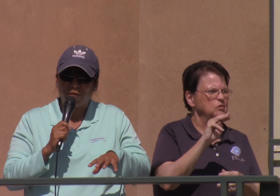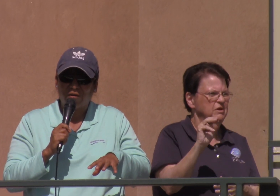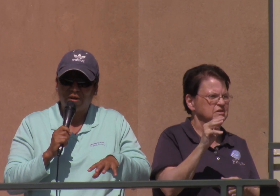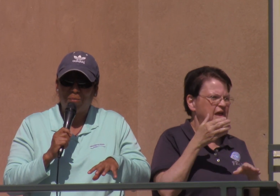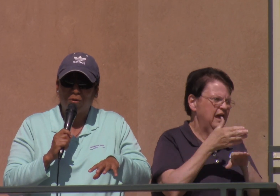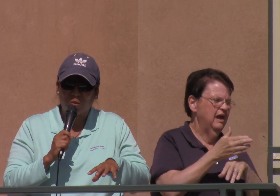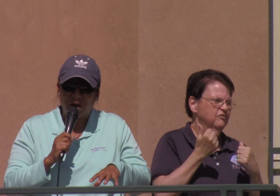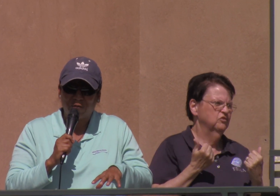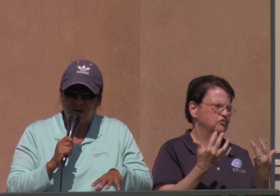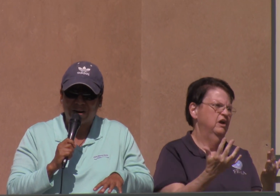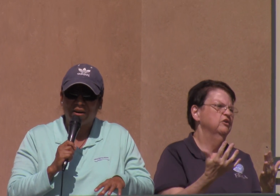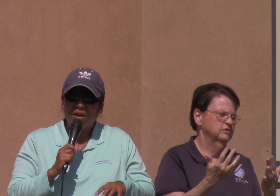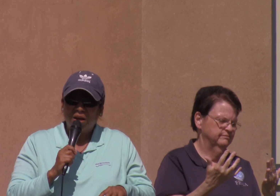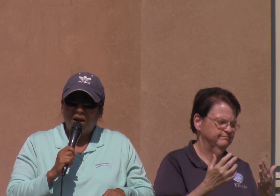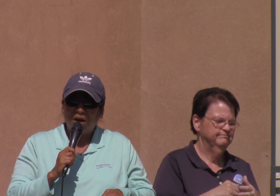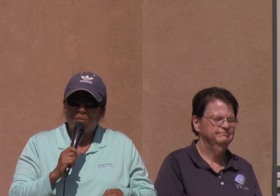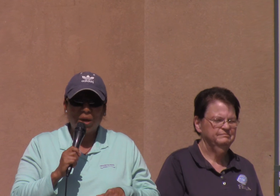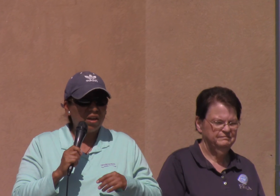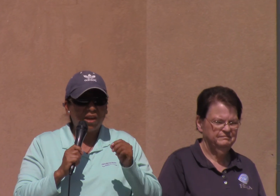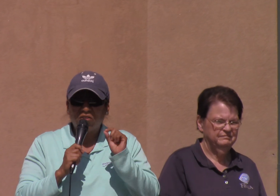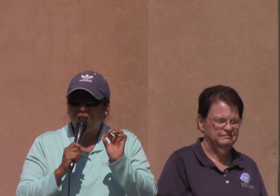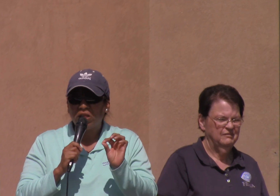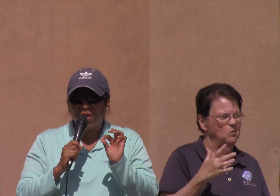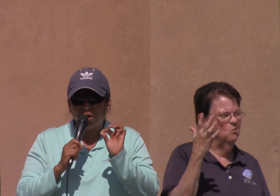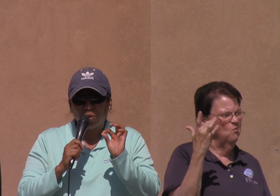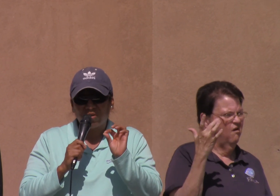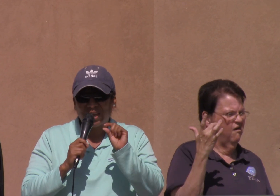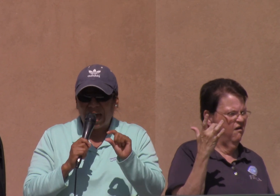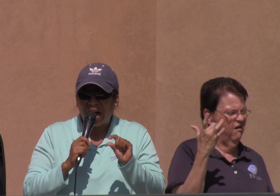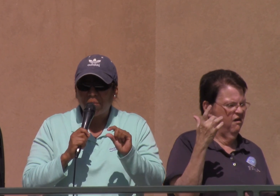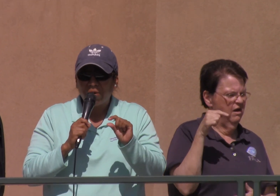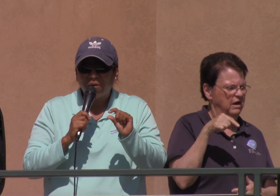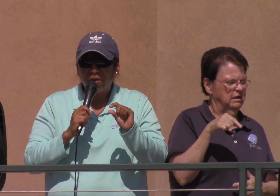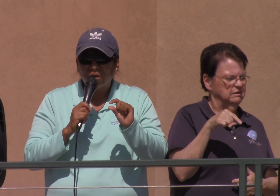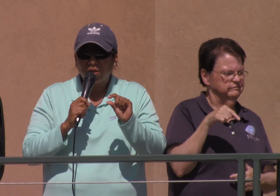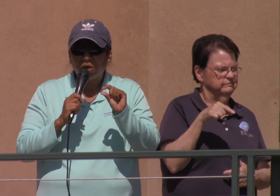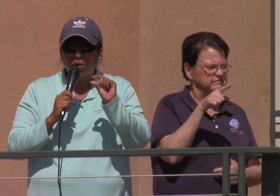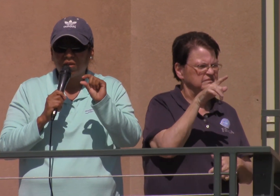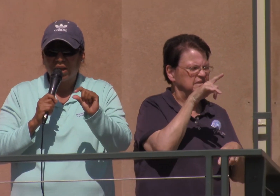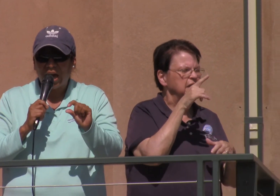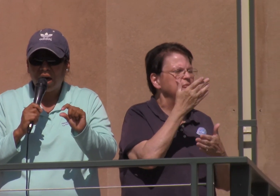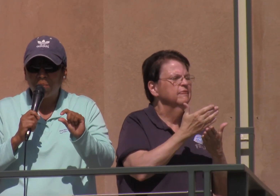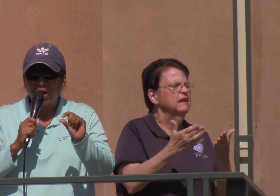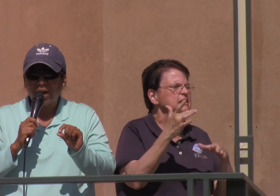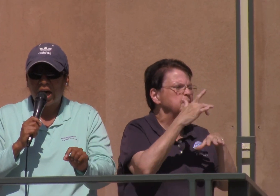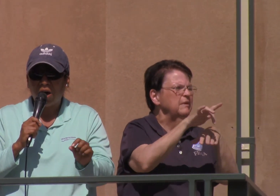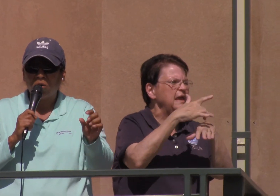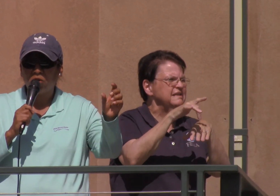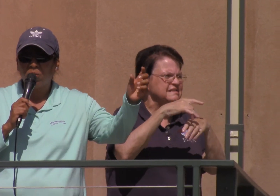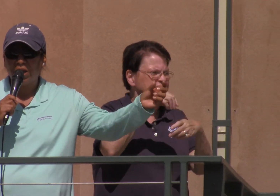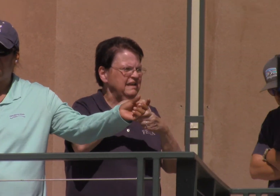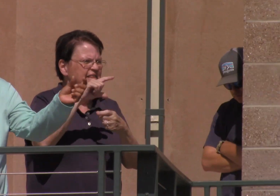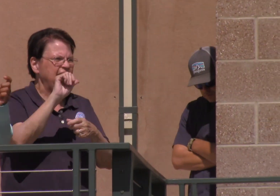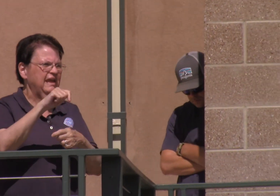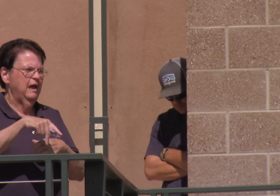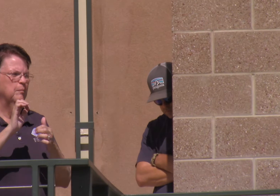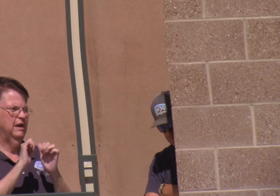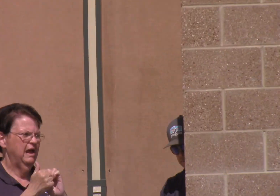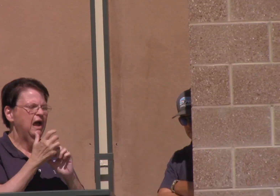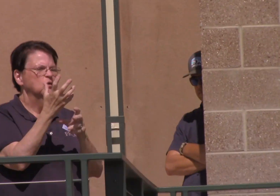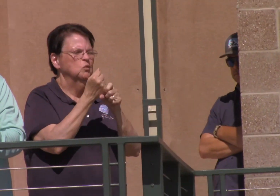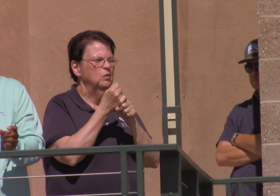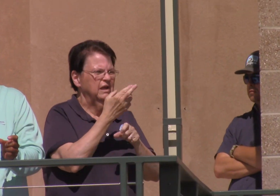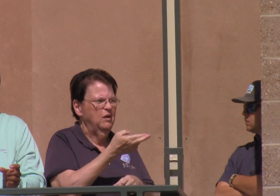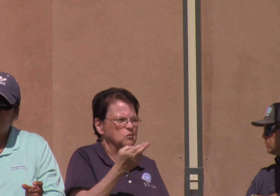after post-wildfire because I saw that there was a gap. There was a gap in how do we get resources